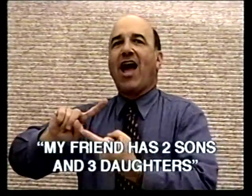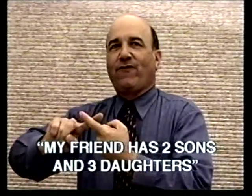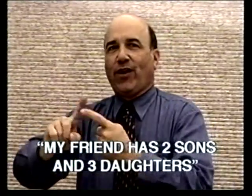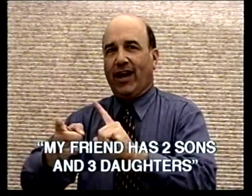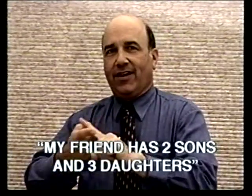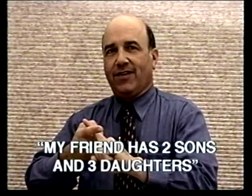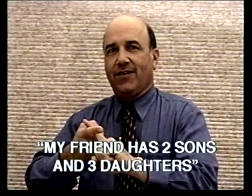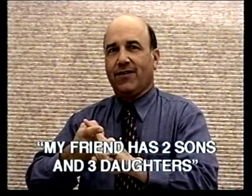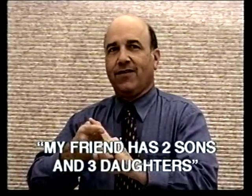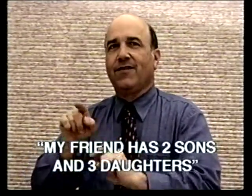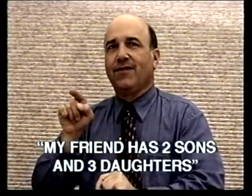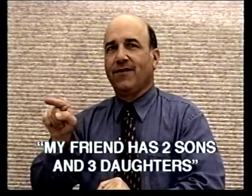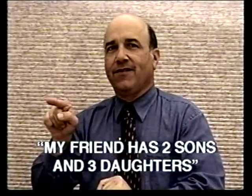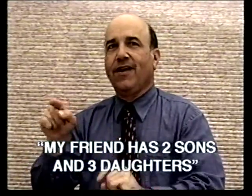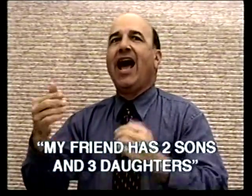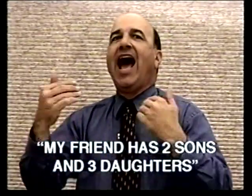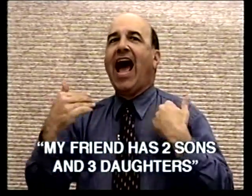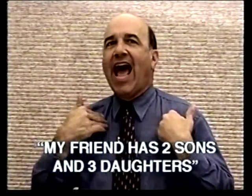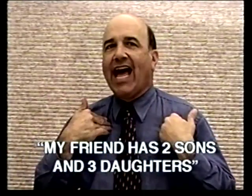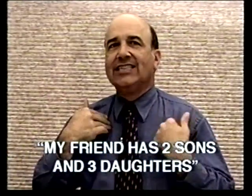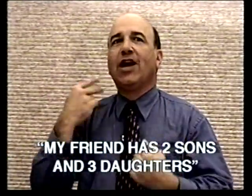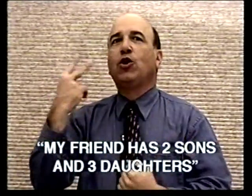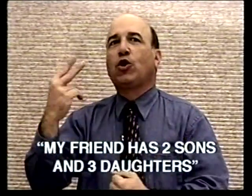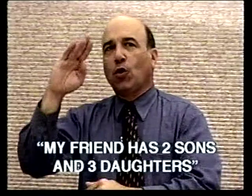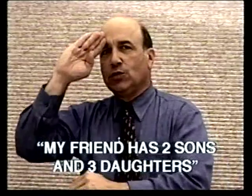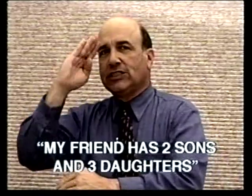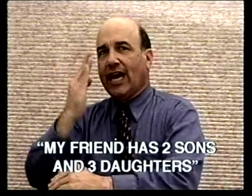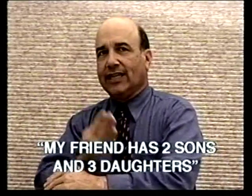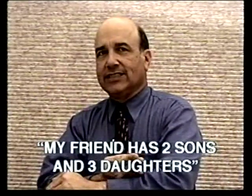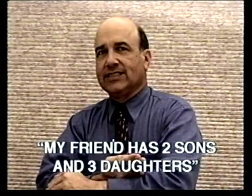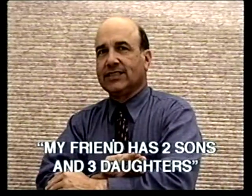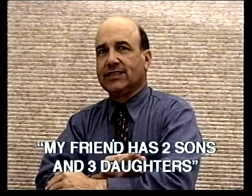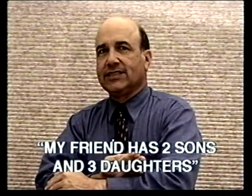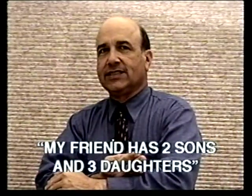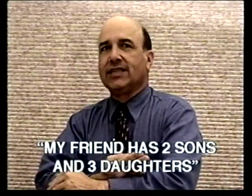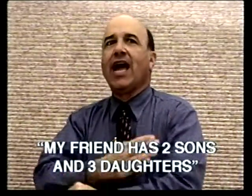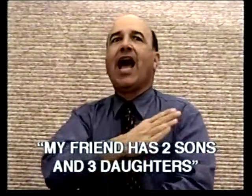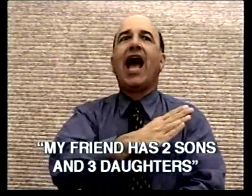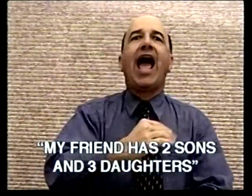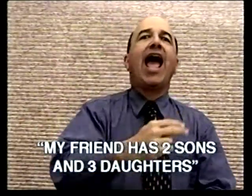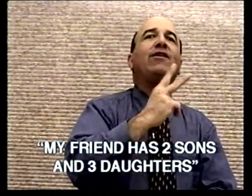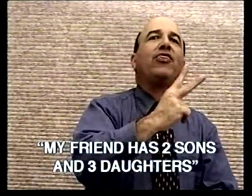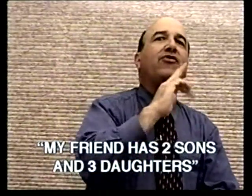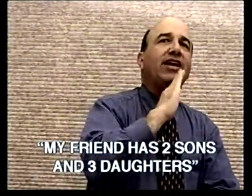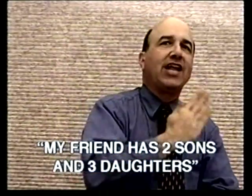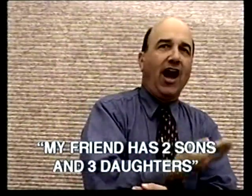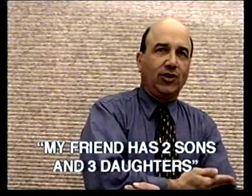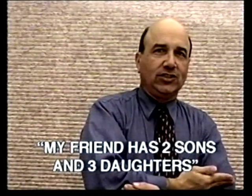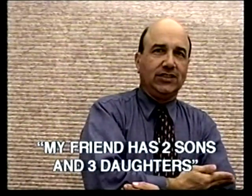My friend has two sons and three daughters.